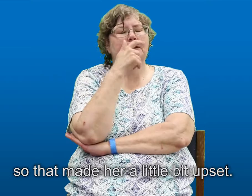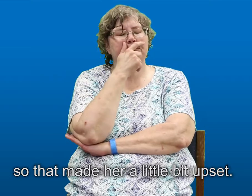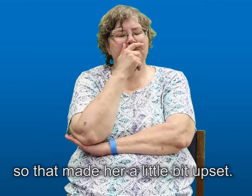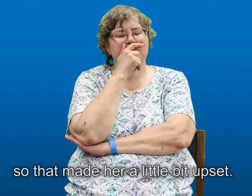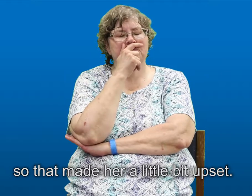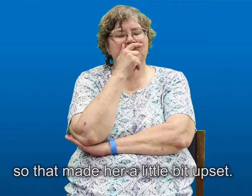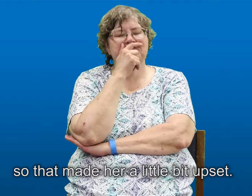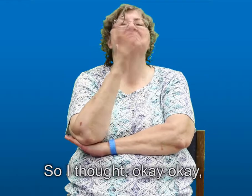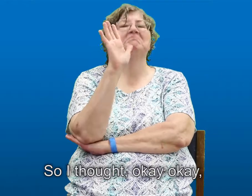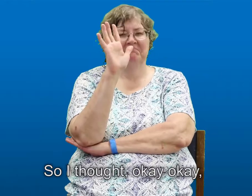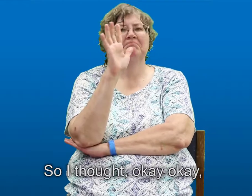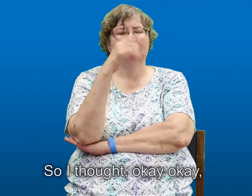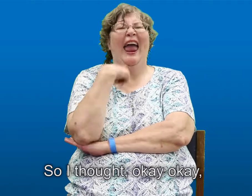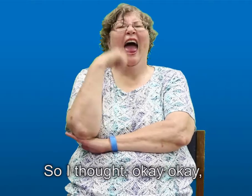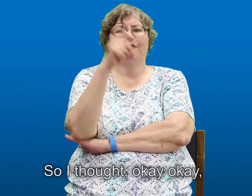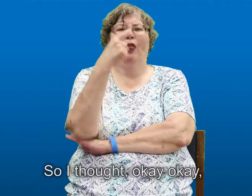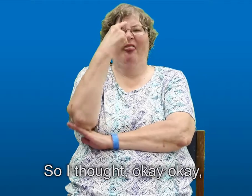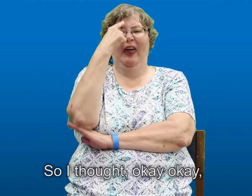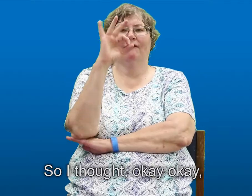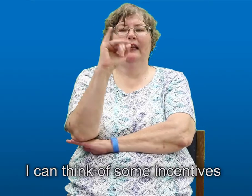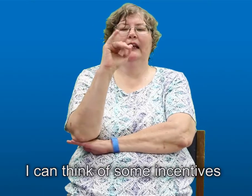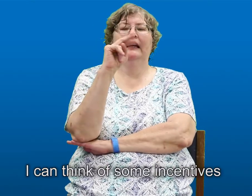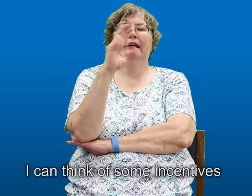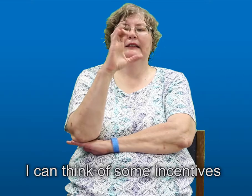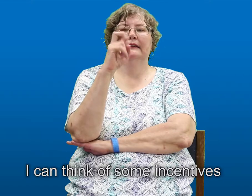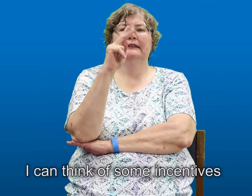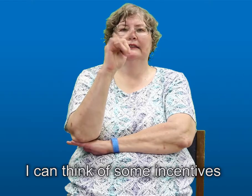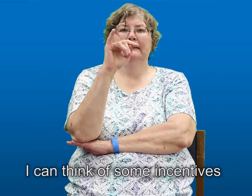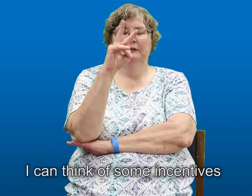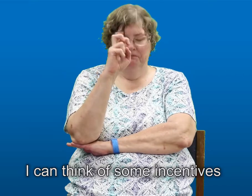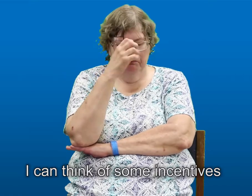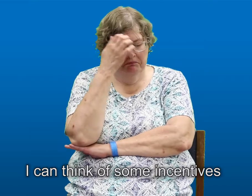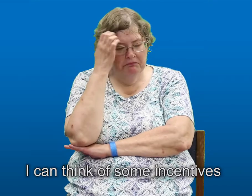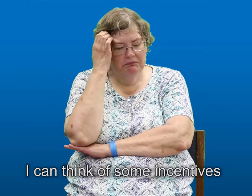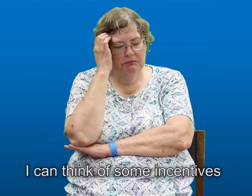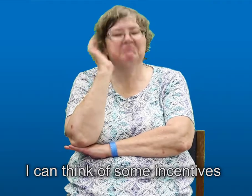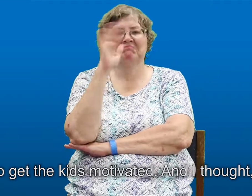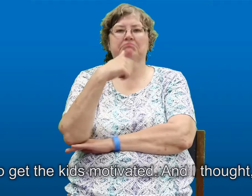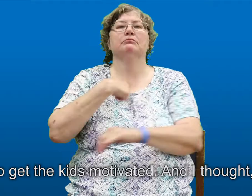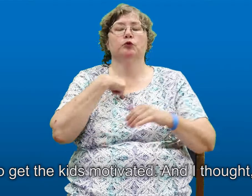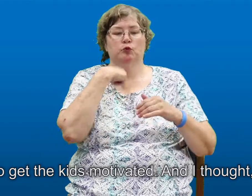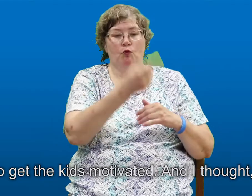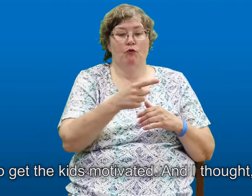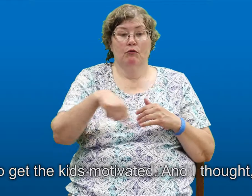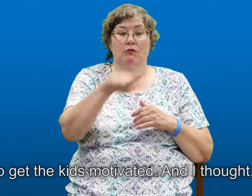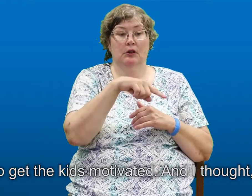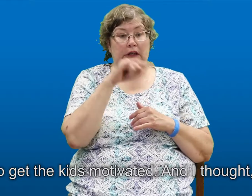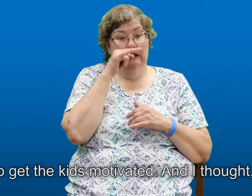upset. So I thought, okay, okay. Well, I can think of some incentives to give the kids more advantage. And